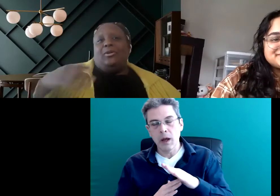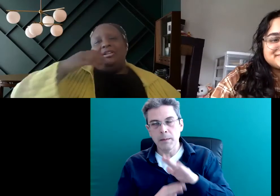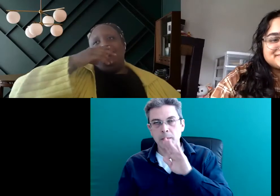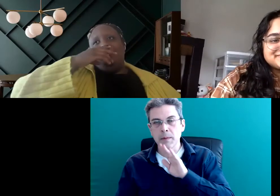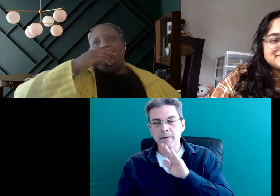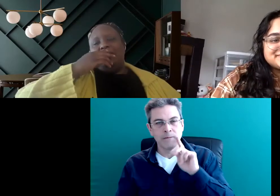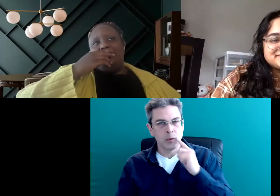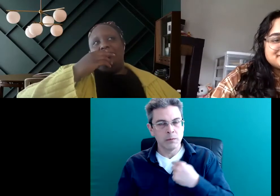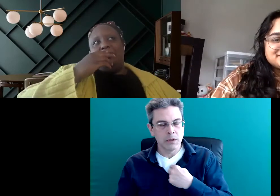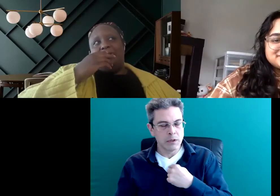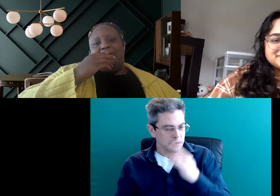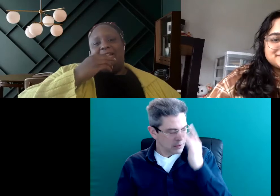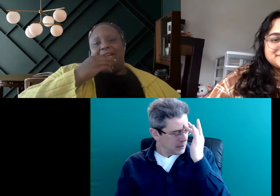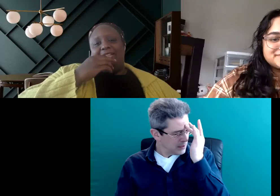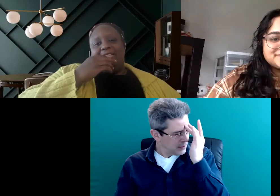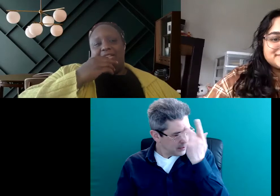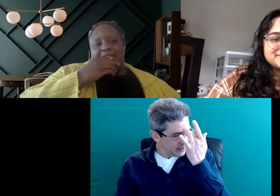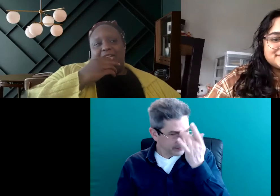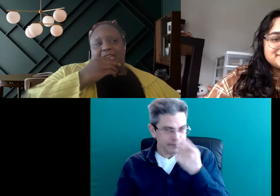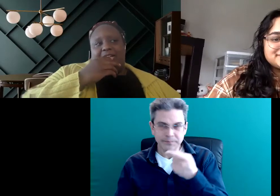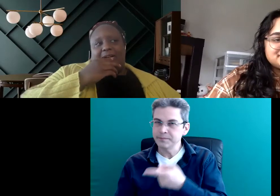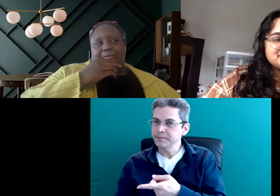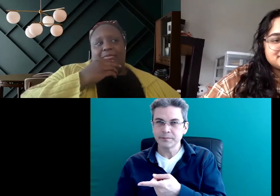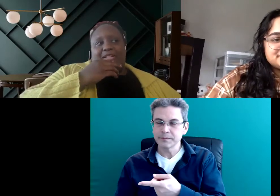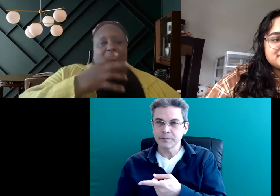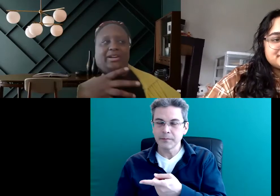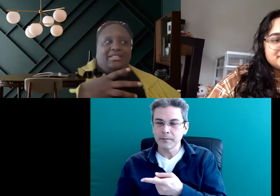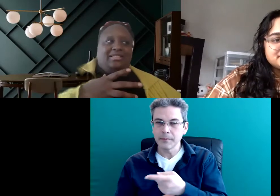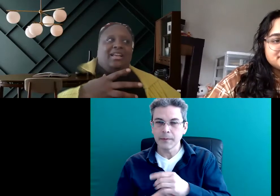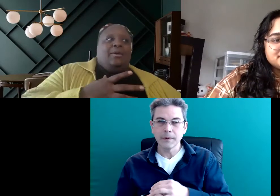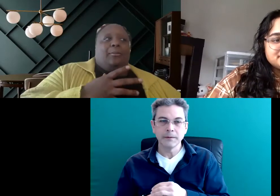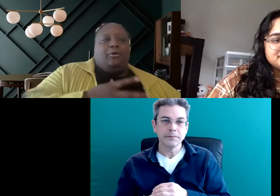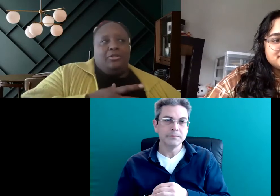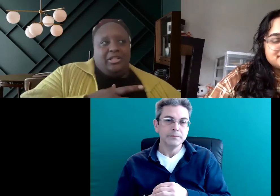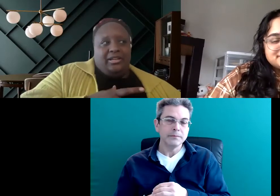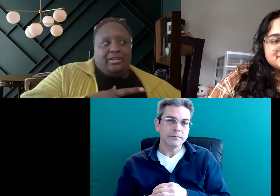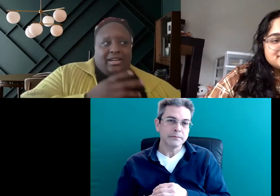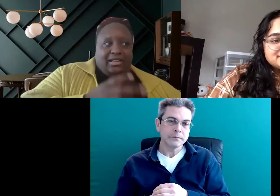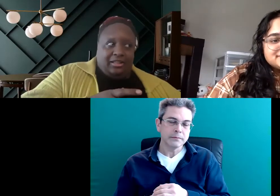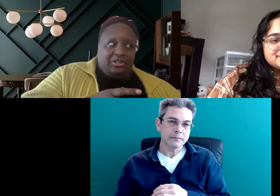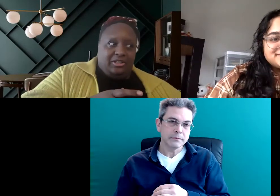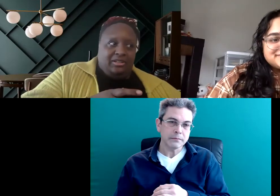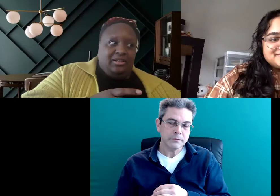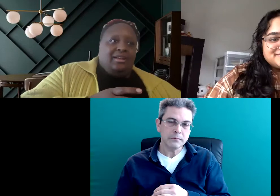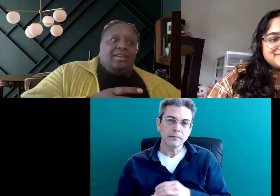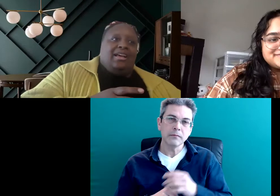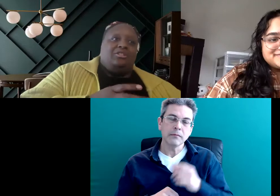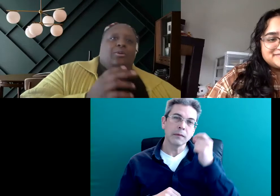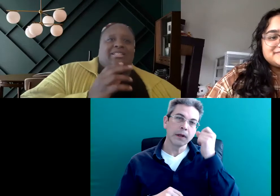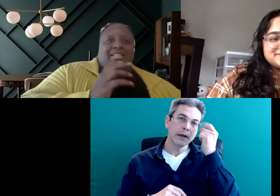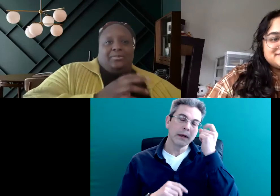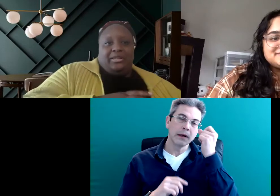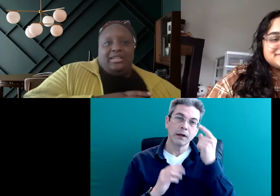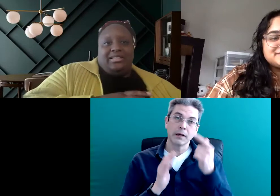think what the issue that I see that is the greatest is approaching technology as